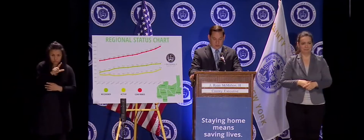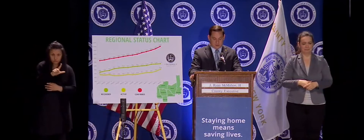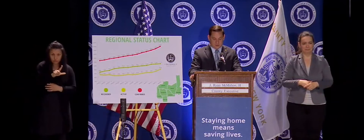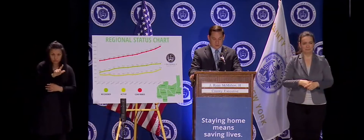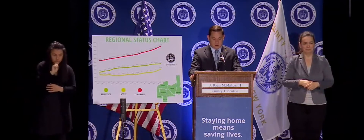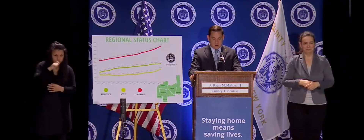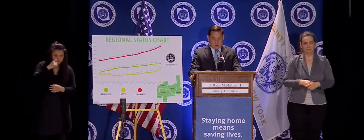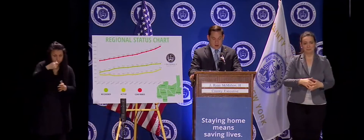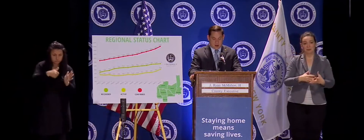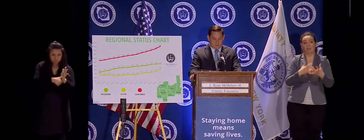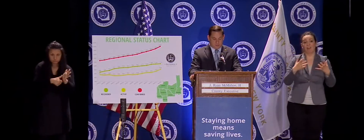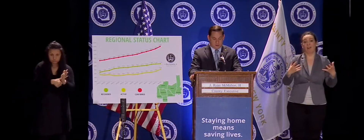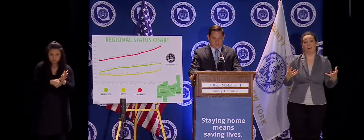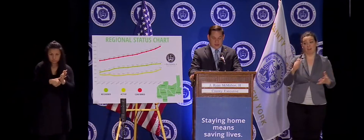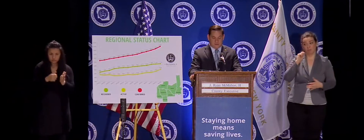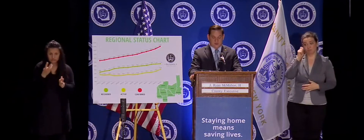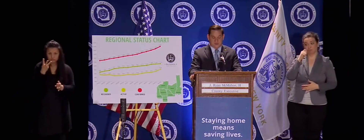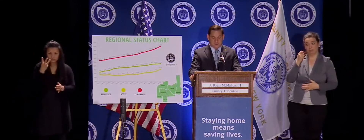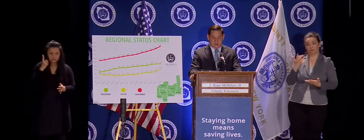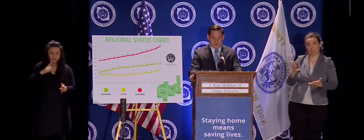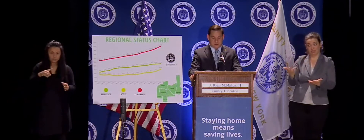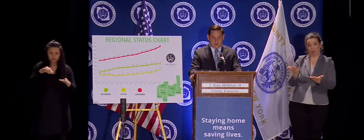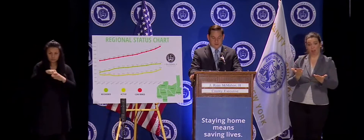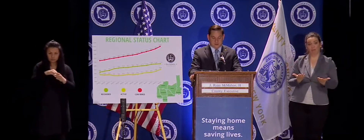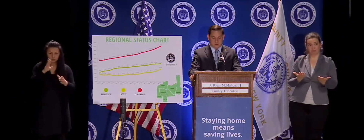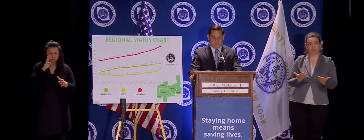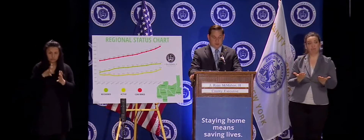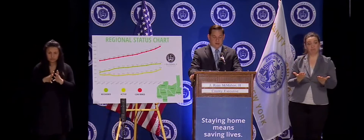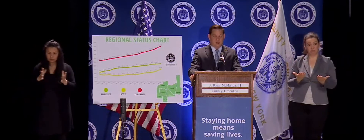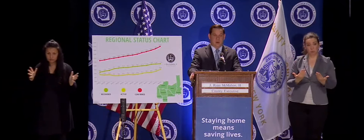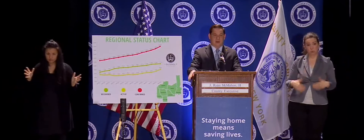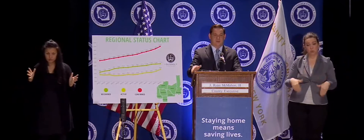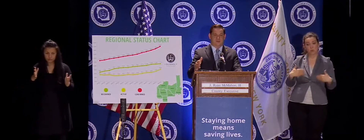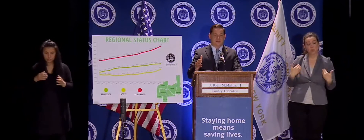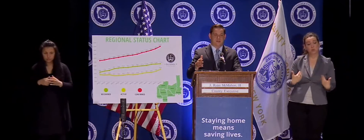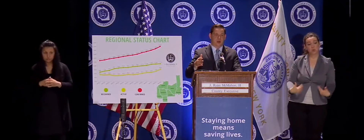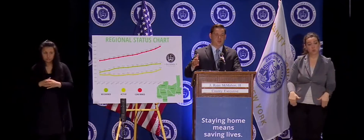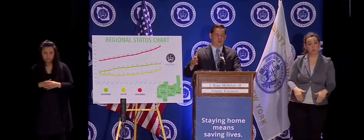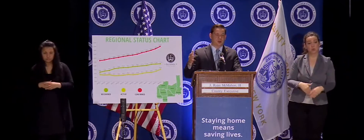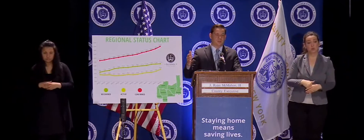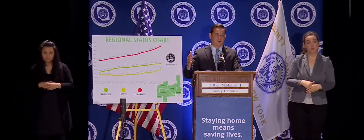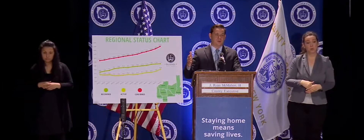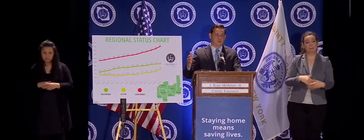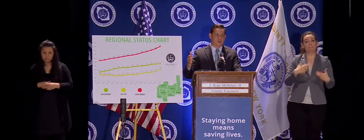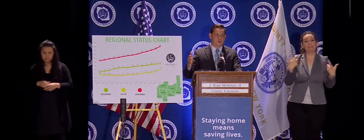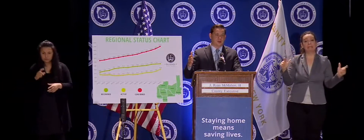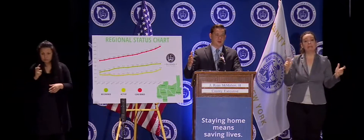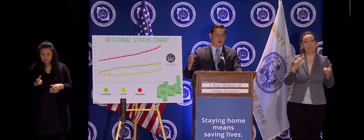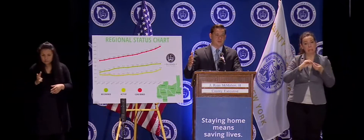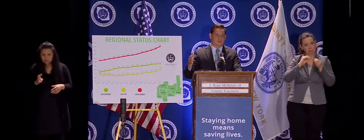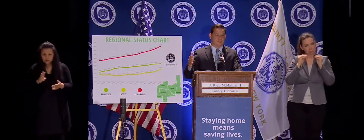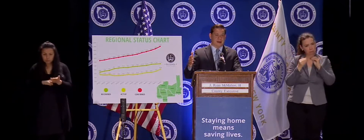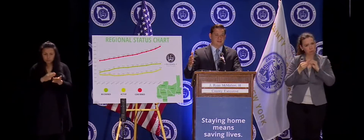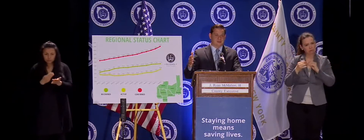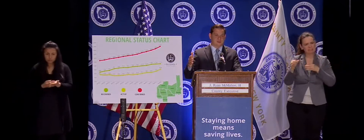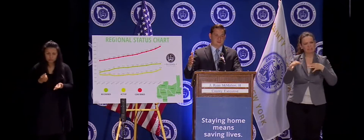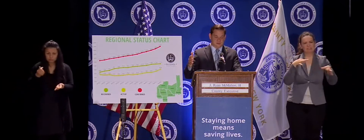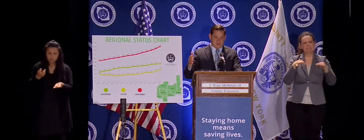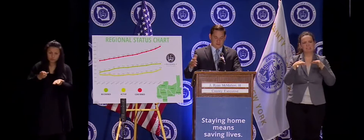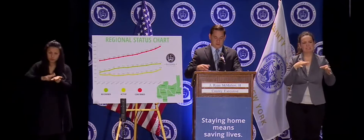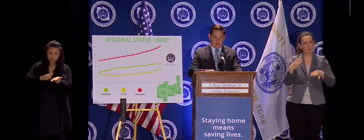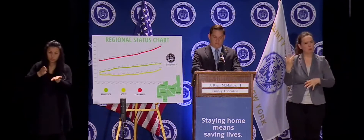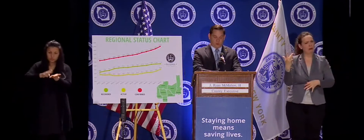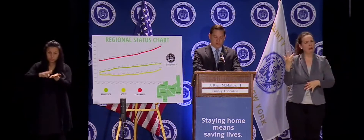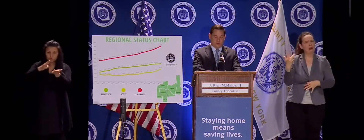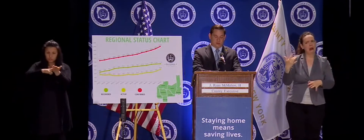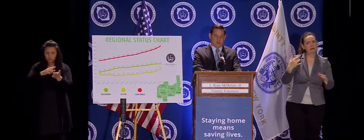3 days. This obviously is explaining why we've seen larger numbers of positives.